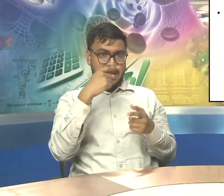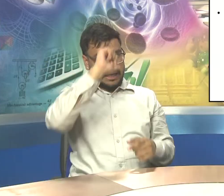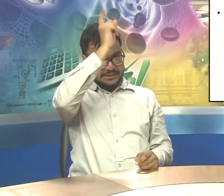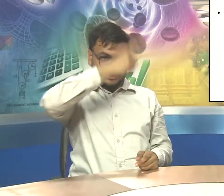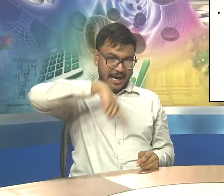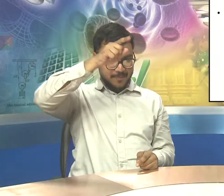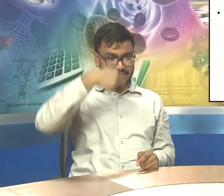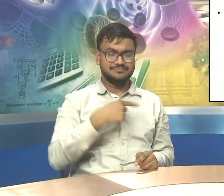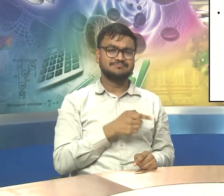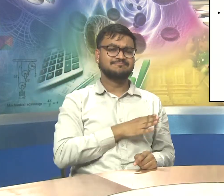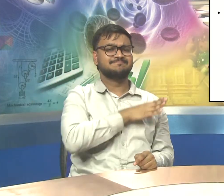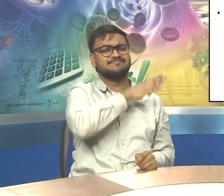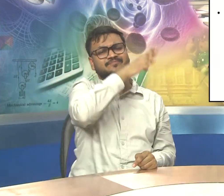language.